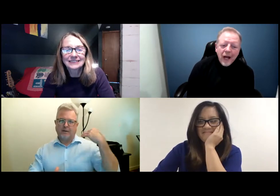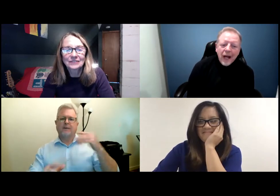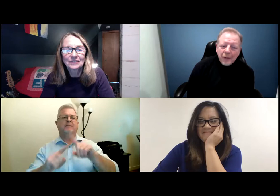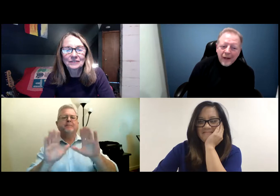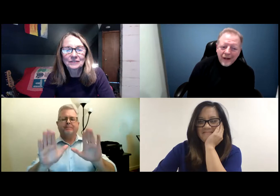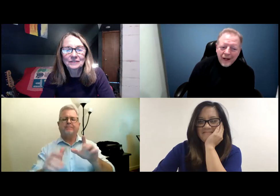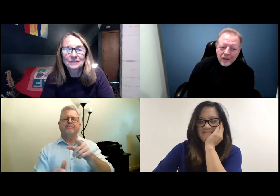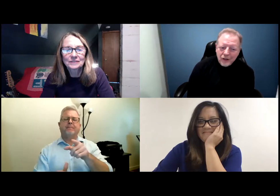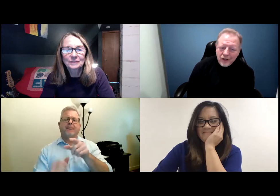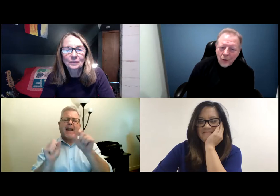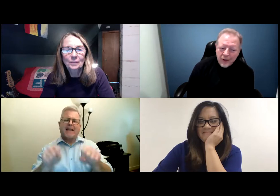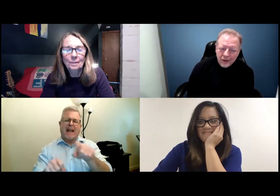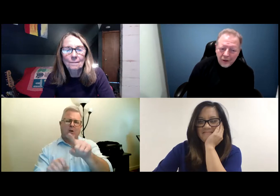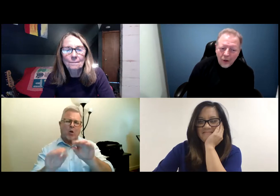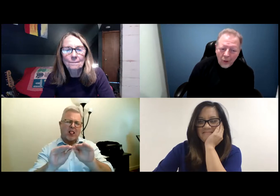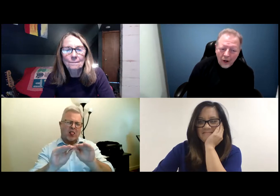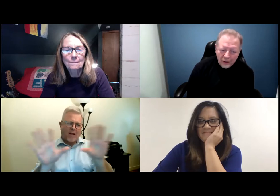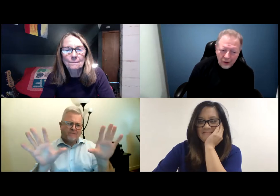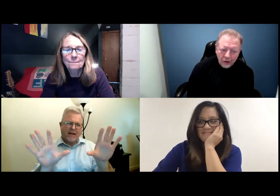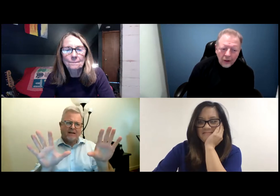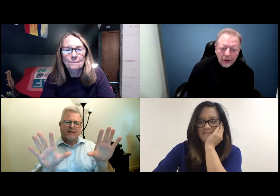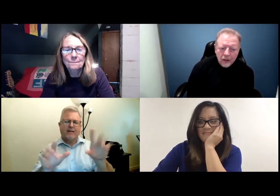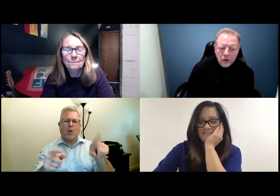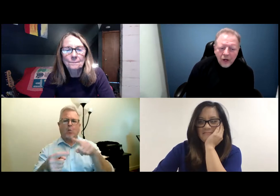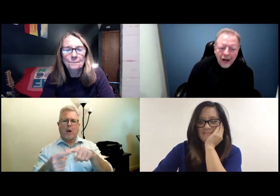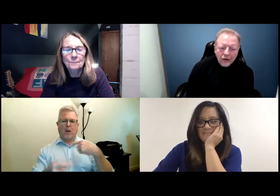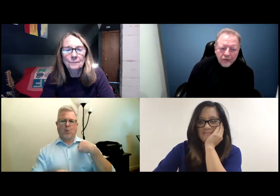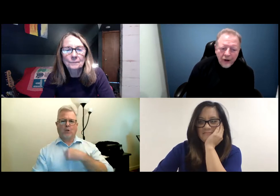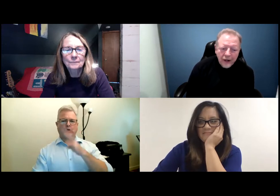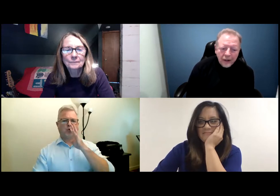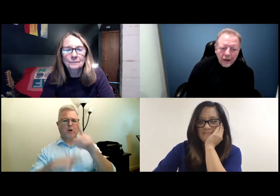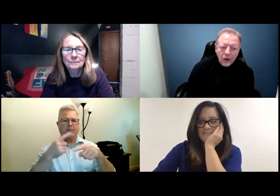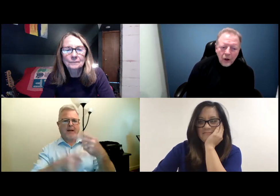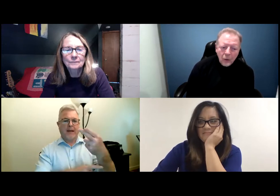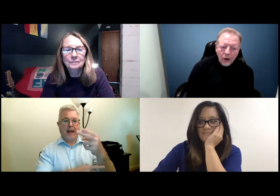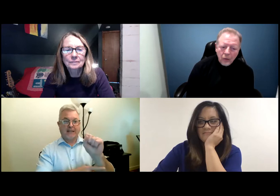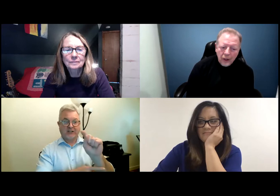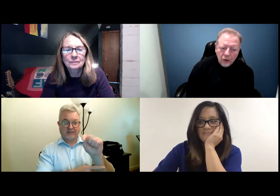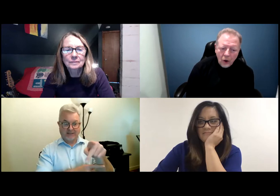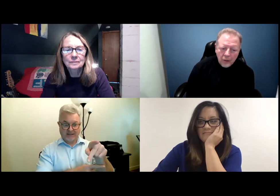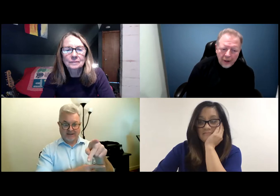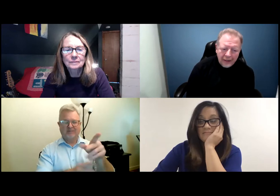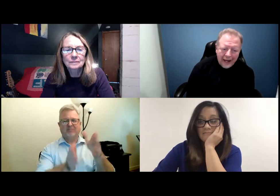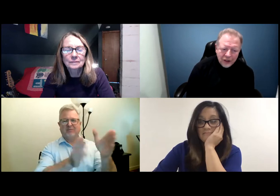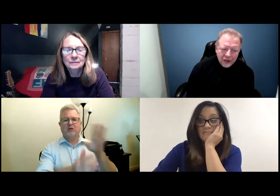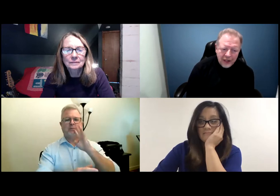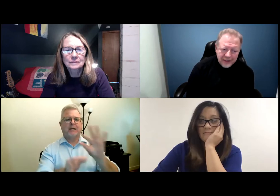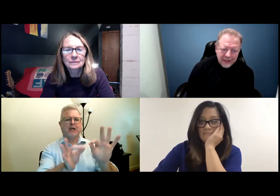Christine, I had planned on asking you this quite a while ago. Can you clarify when we talk